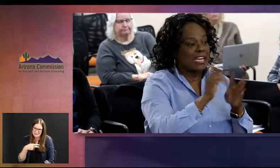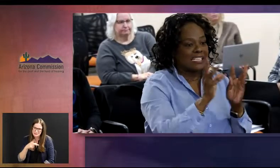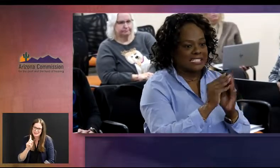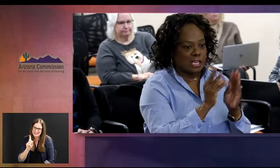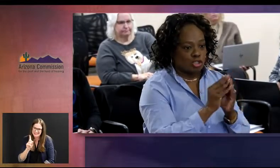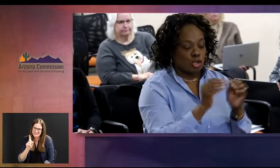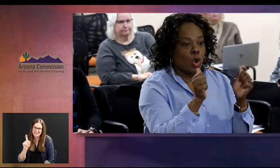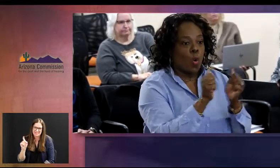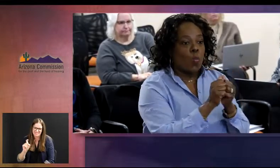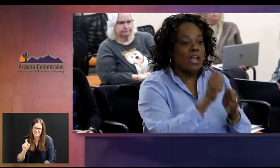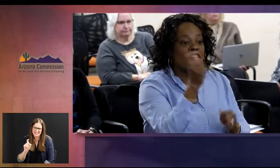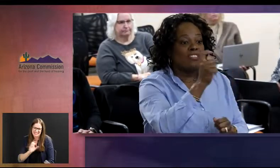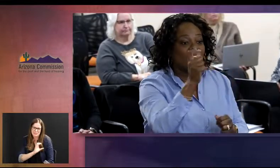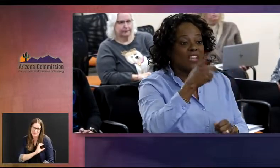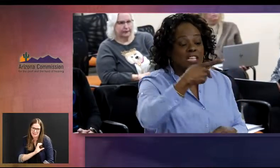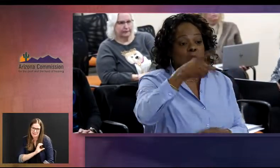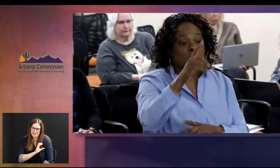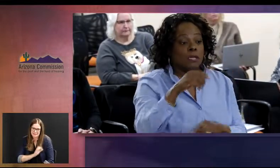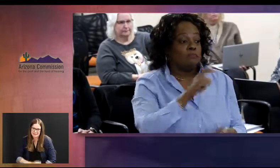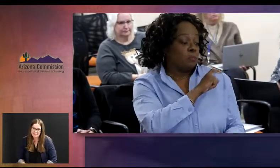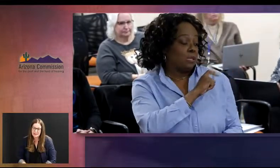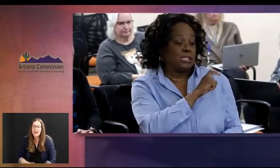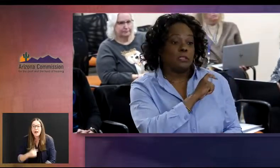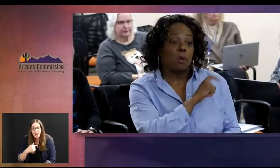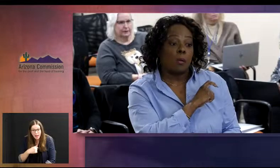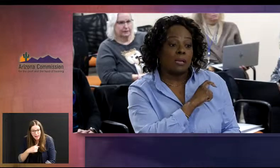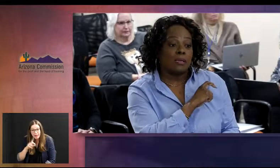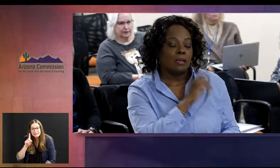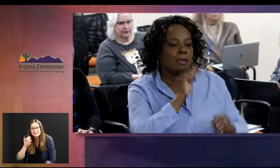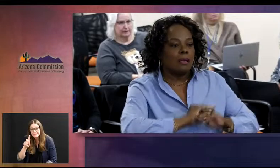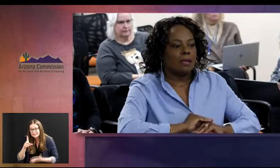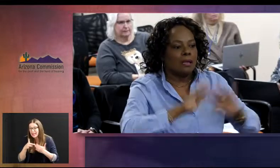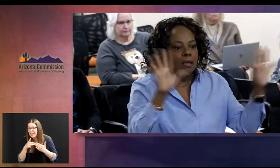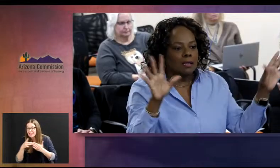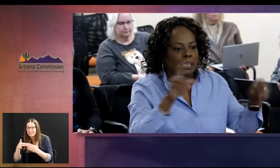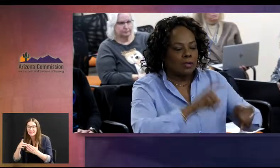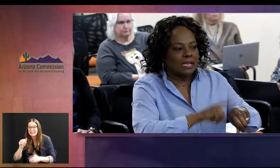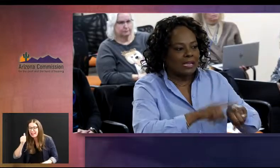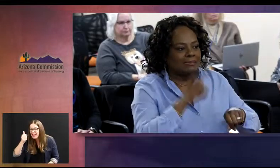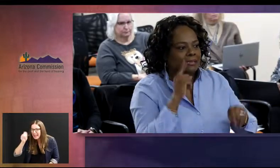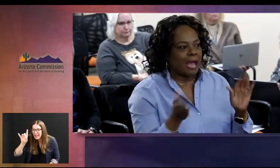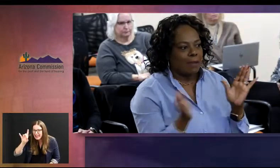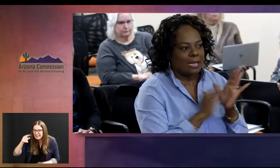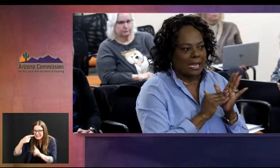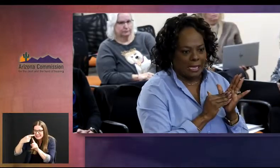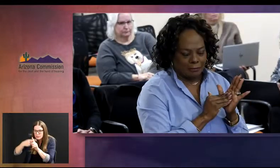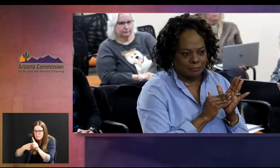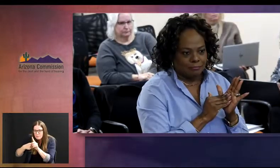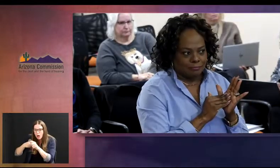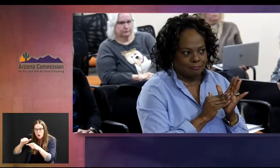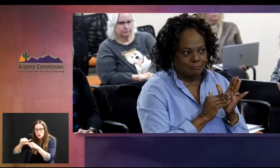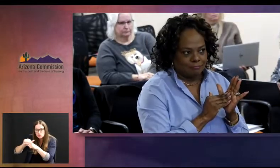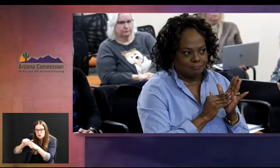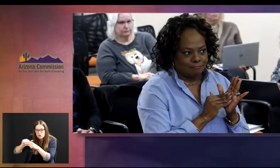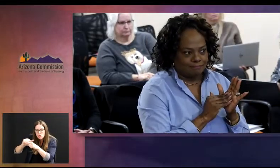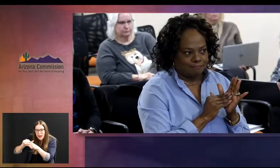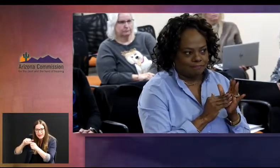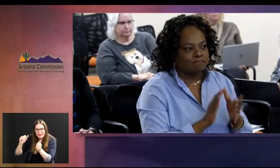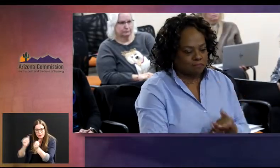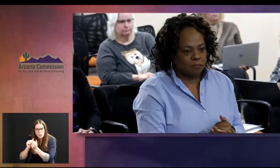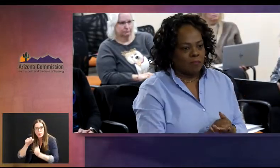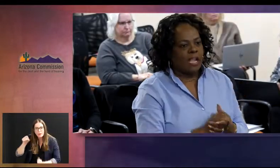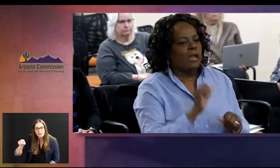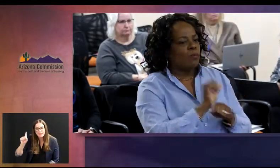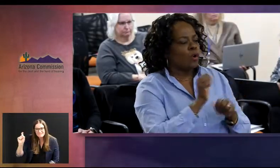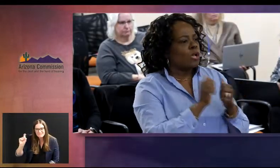I led an 18-month training session with the Phoenix Police Department. Clearly, it's time to revisit that.